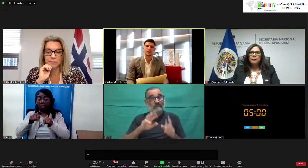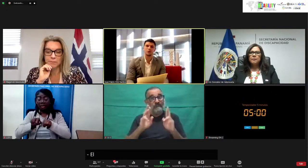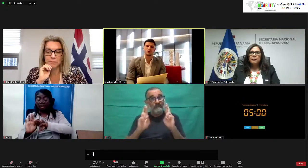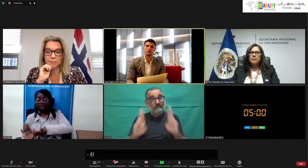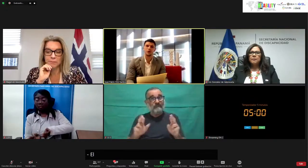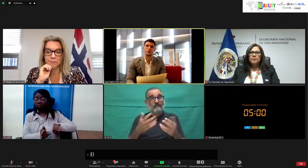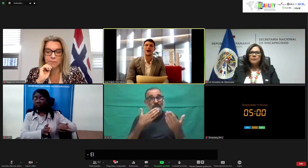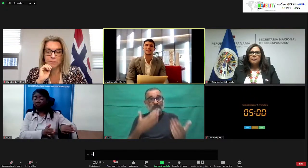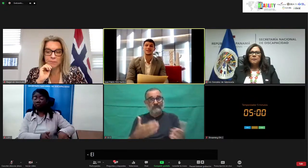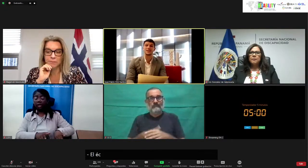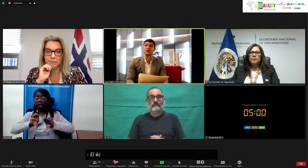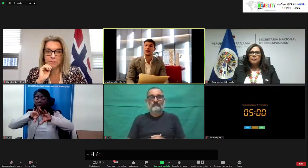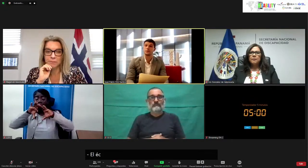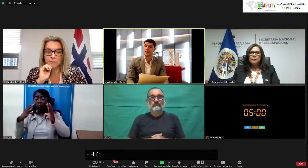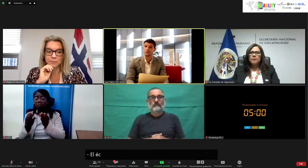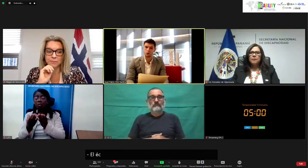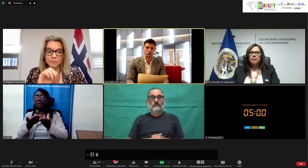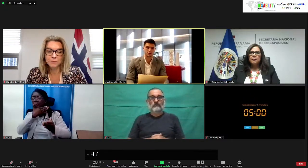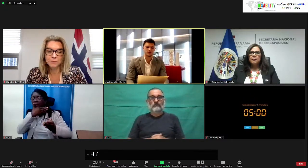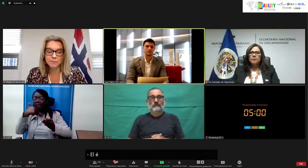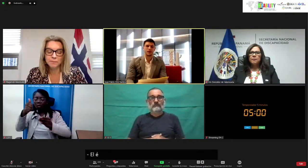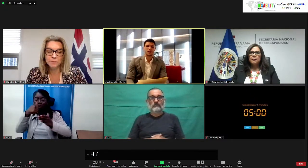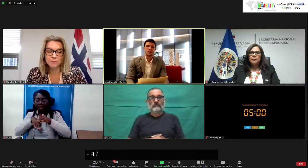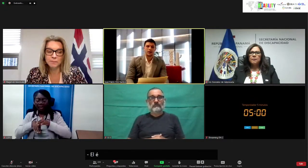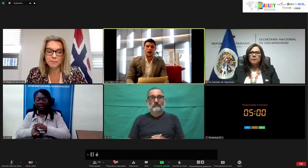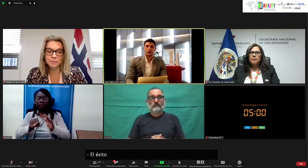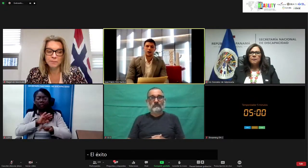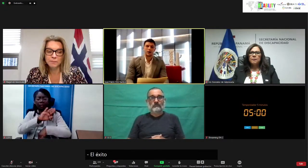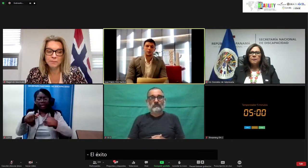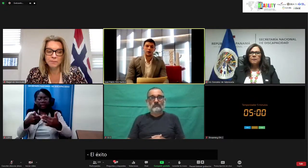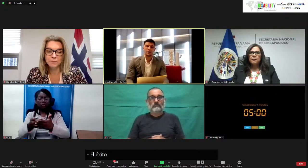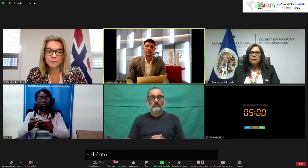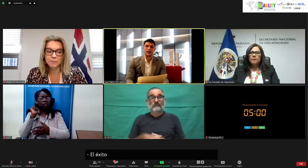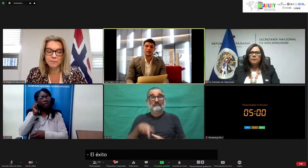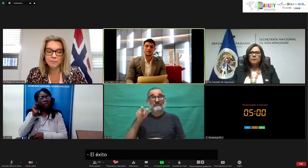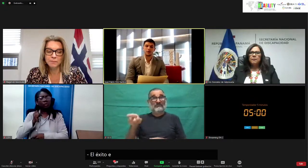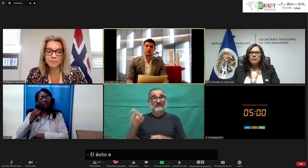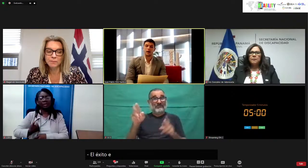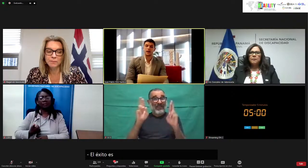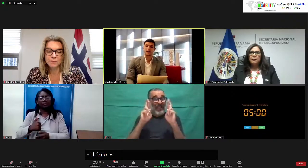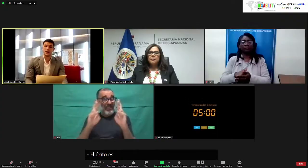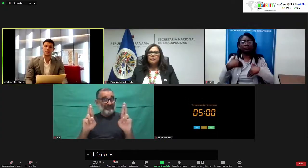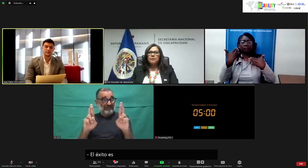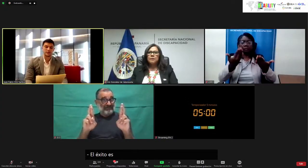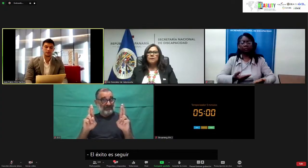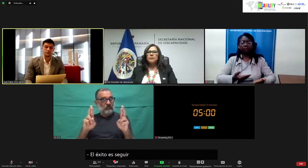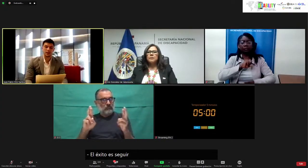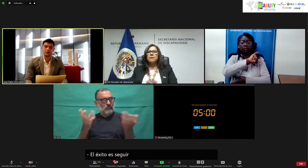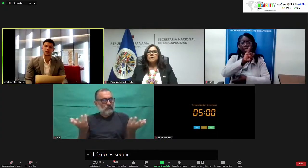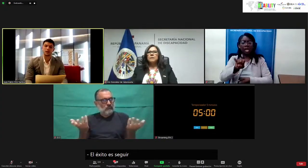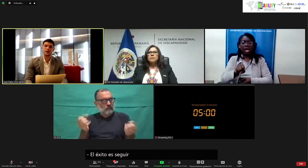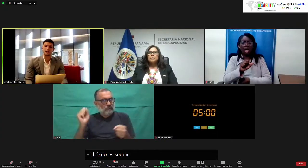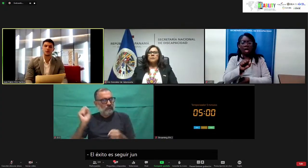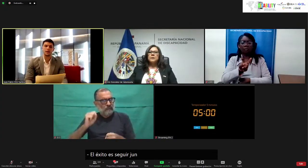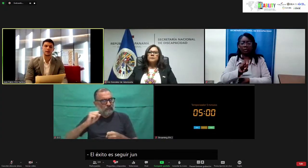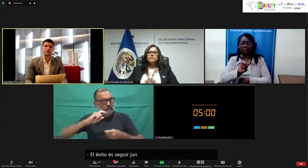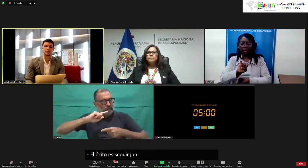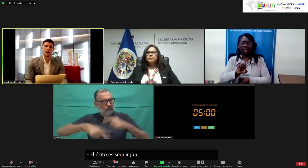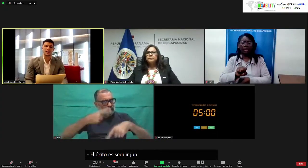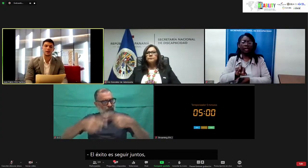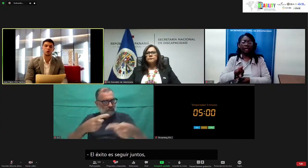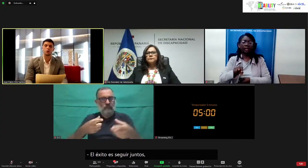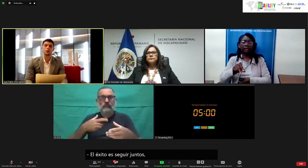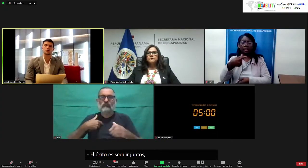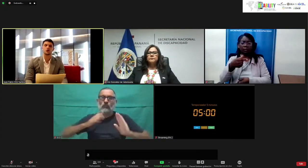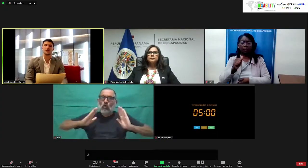vision of living disabilities aside and having more accessible worlds for everyone now we welcome